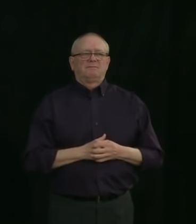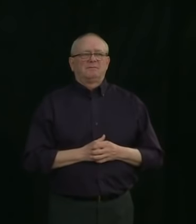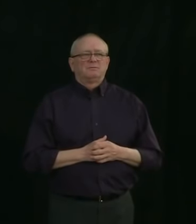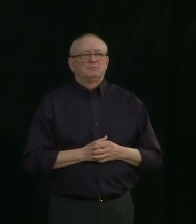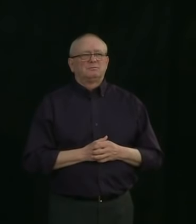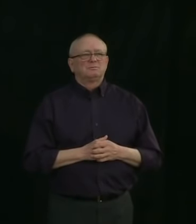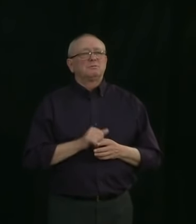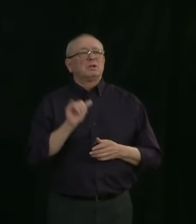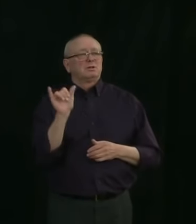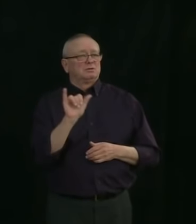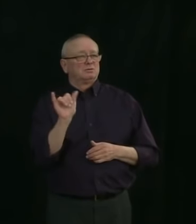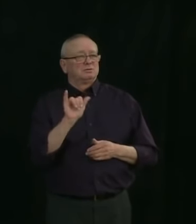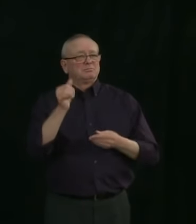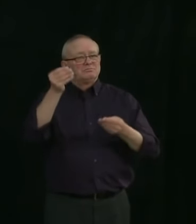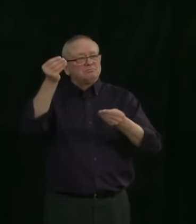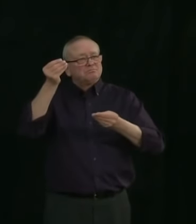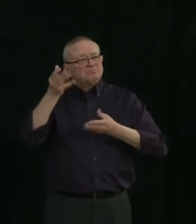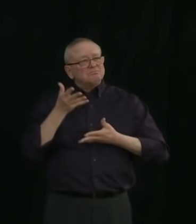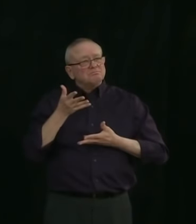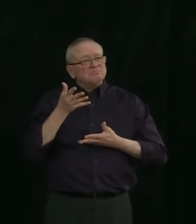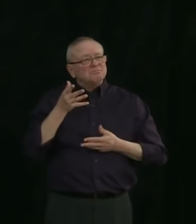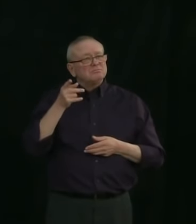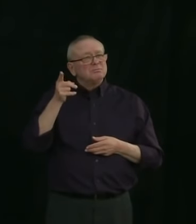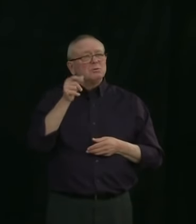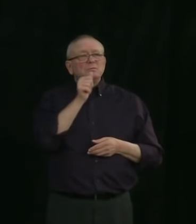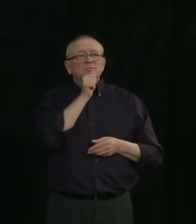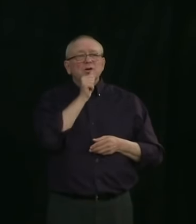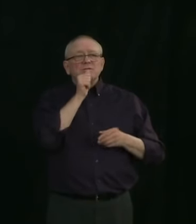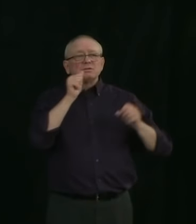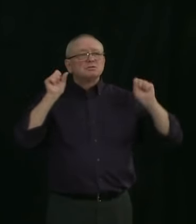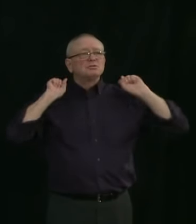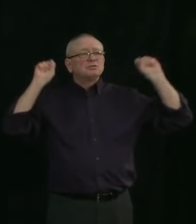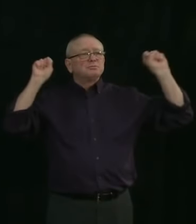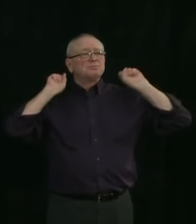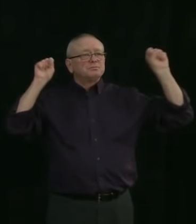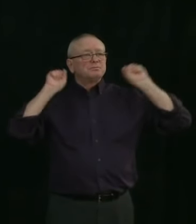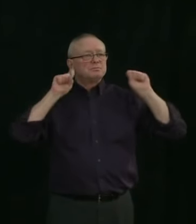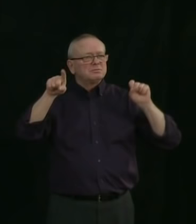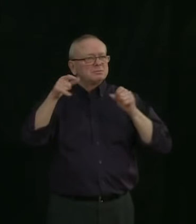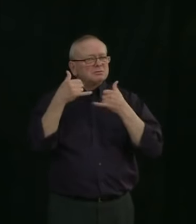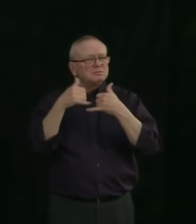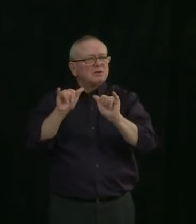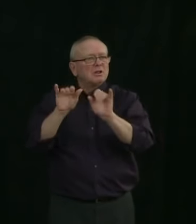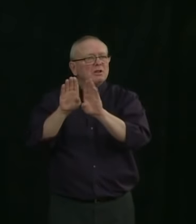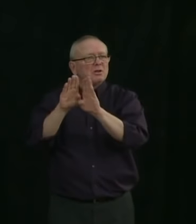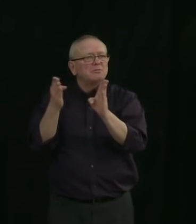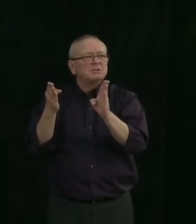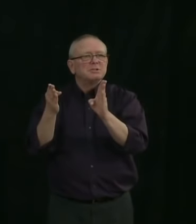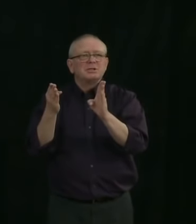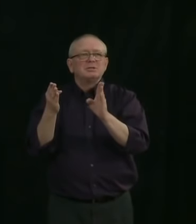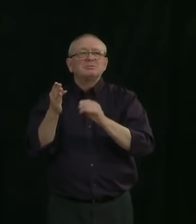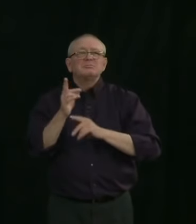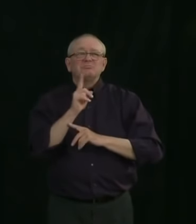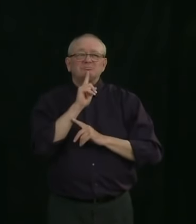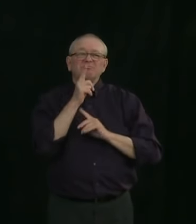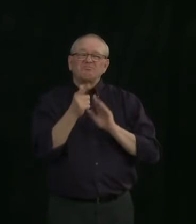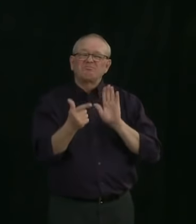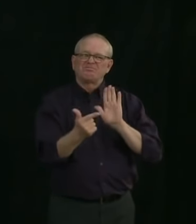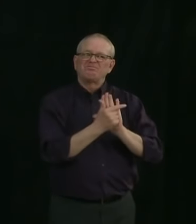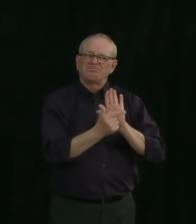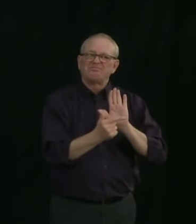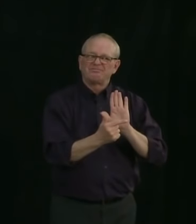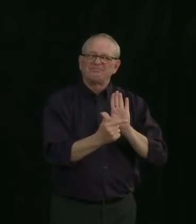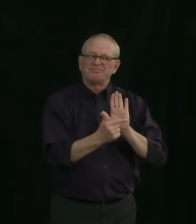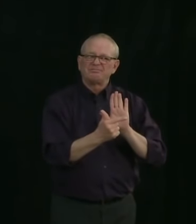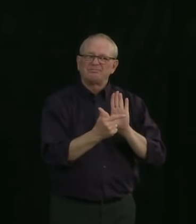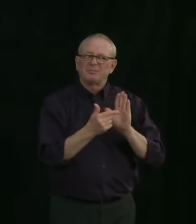open. This is in violation of public health orders which are enforceable by law. I understand physical exercise is